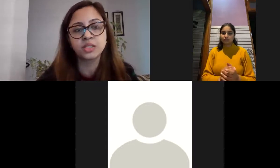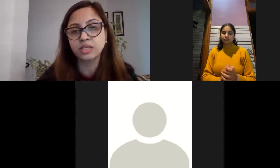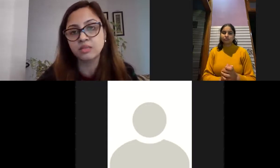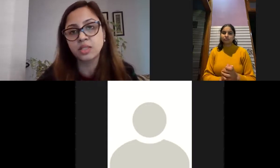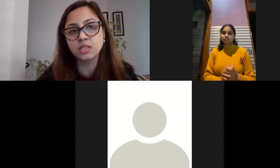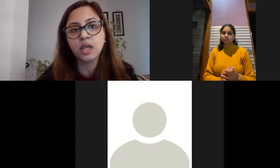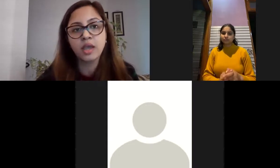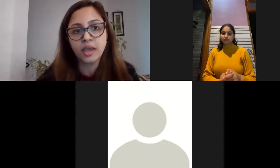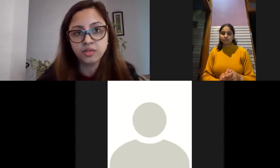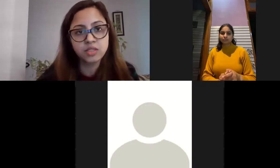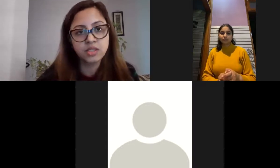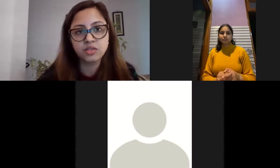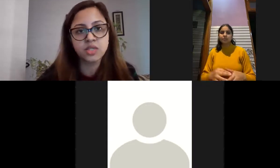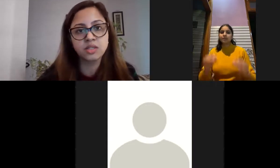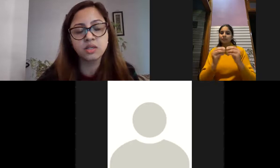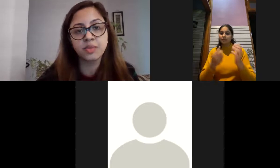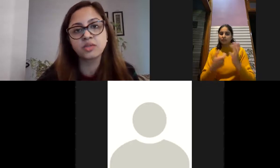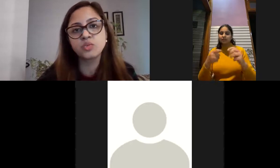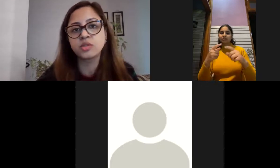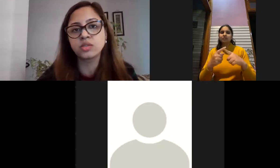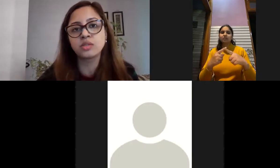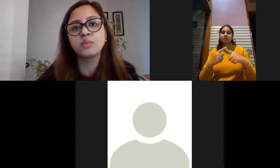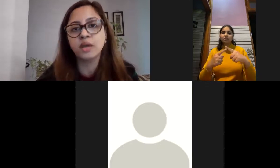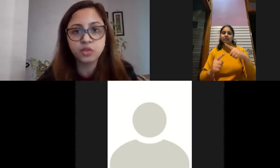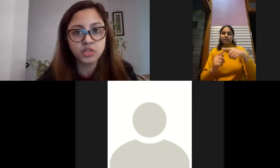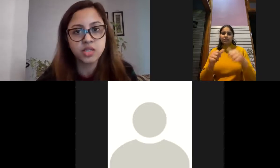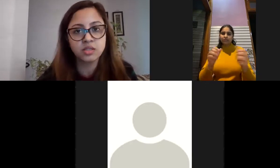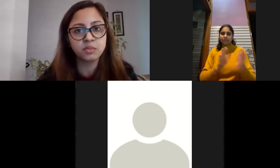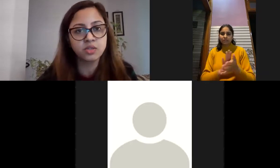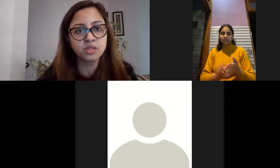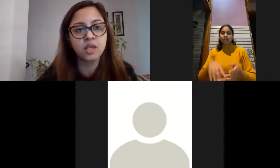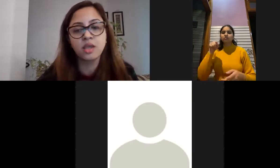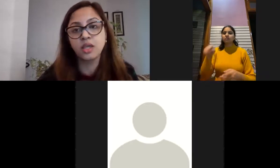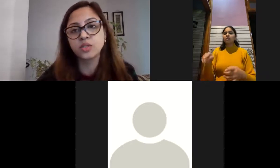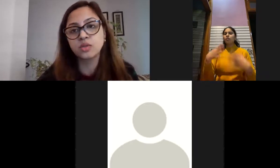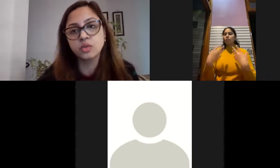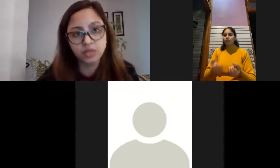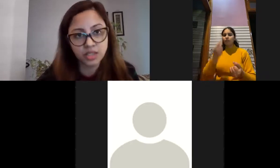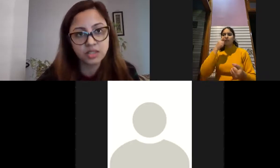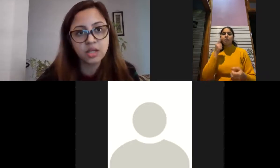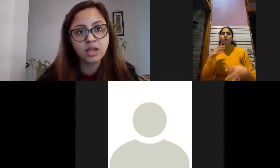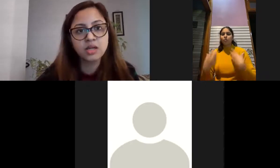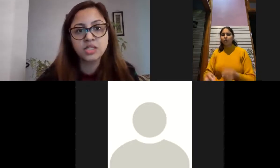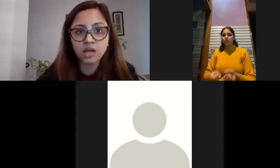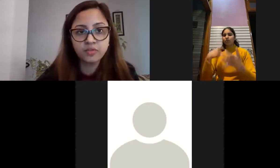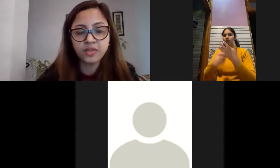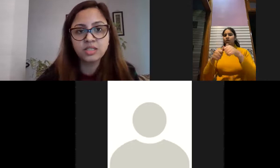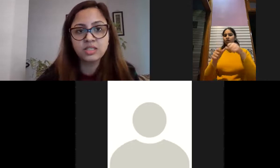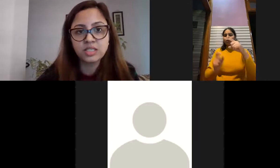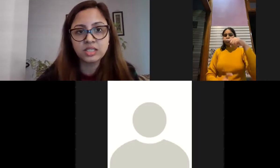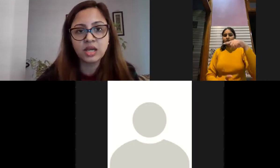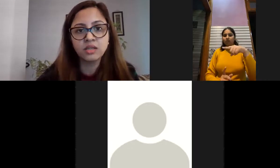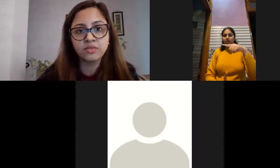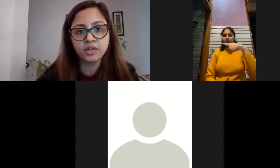of Bertha's mixed heredity, suggesting her parents wanted her to marry Rochester because he was a good race. Her dark